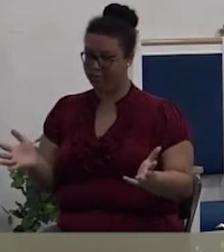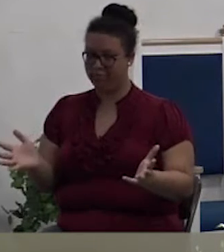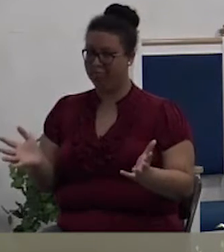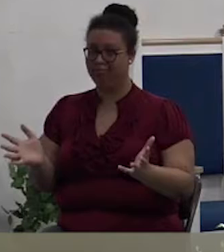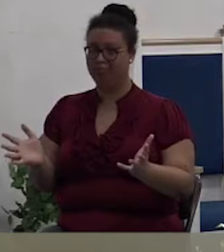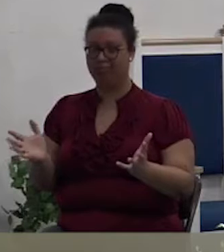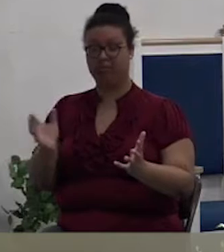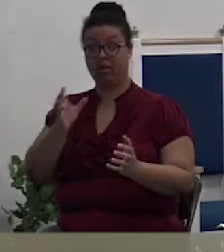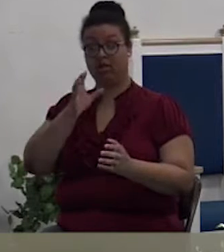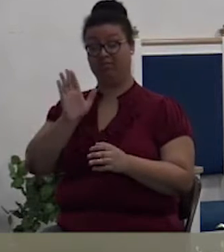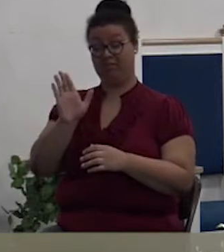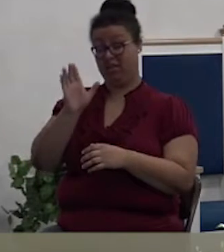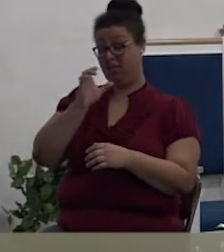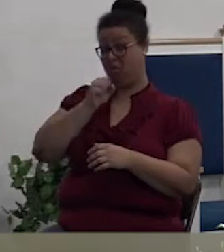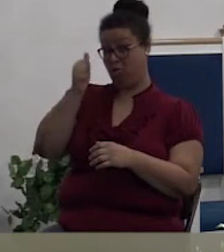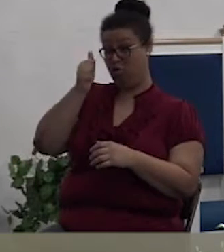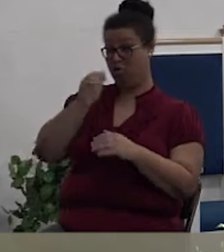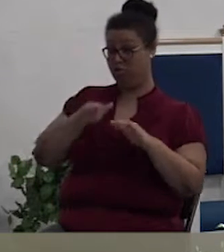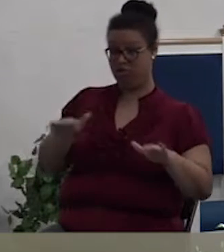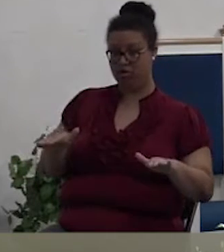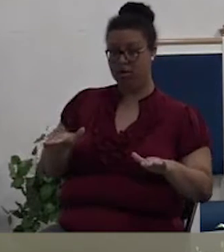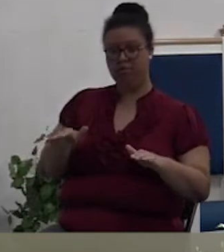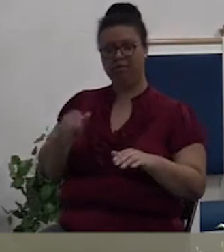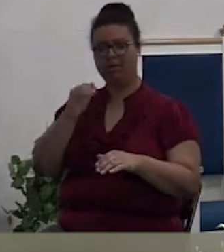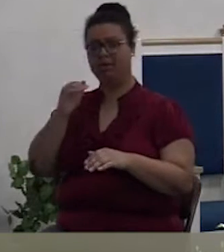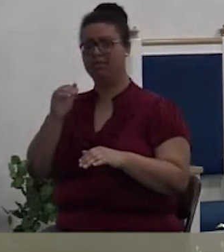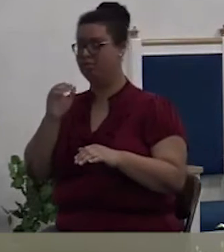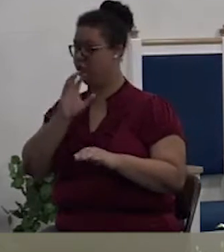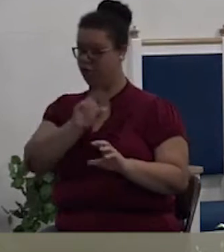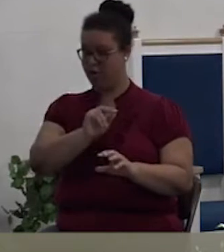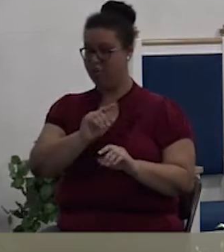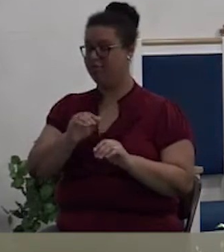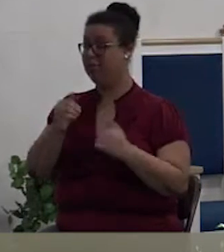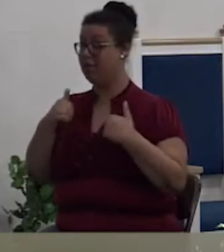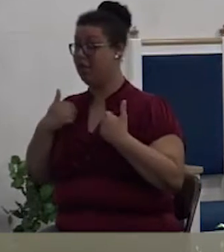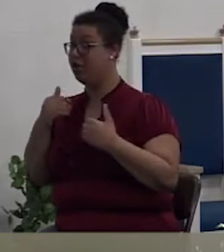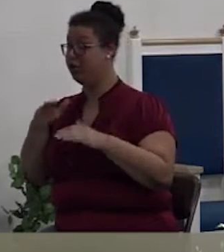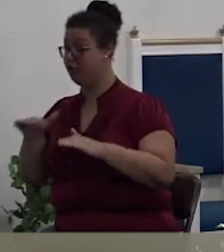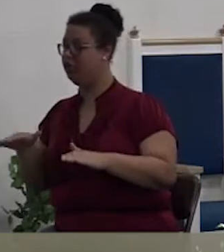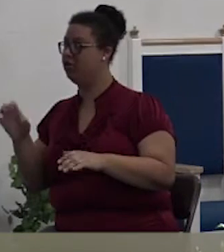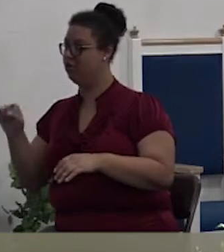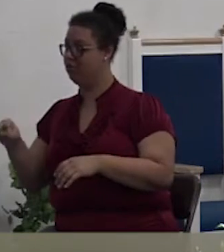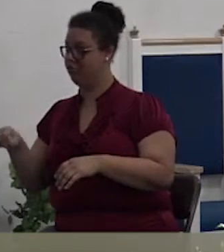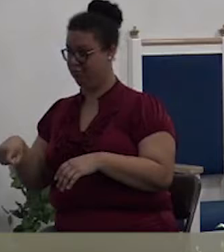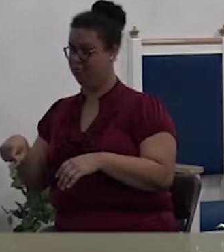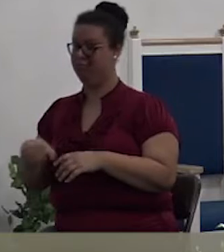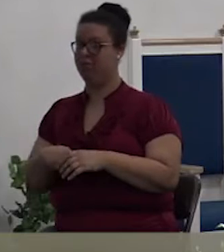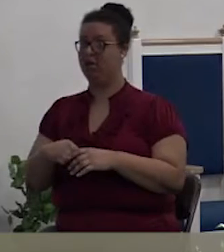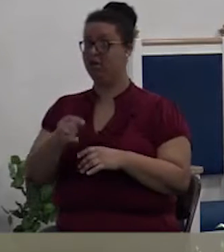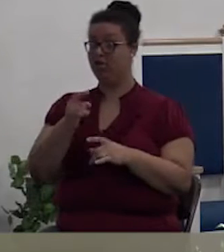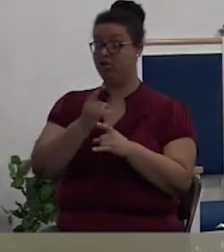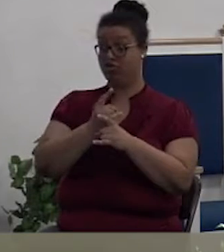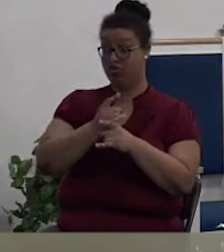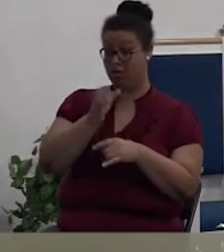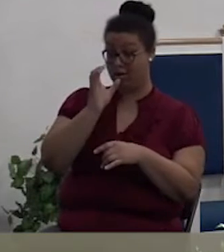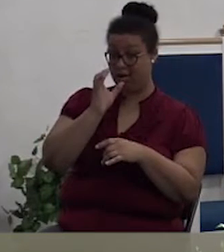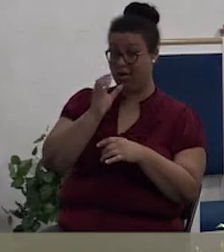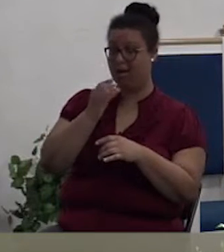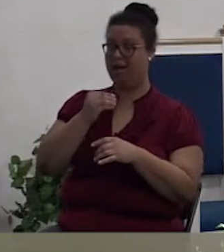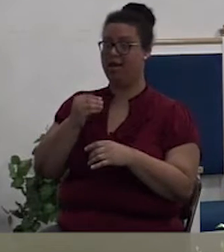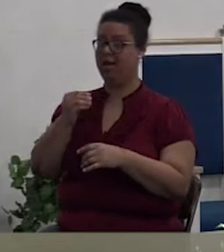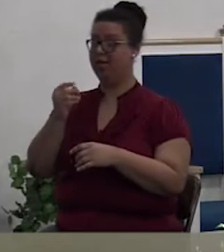Not his older children. I think he let the younger ones drink, but he wouldn't let us. Drinking and smoking cigarettes was